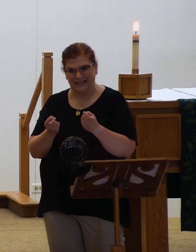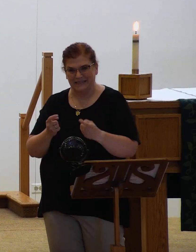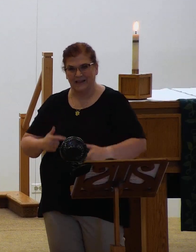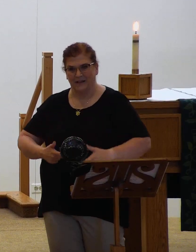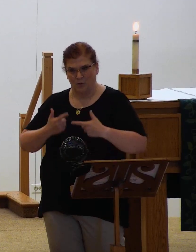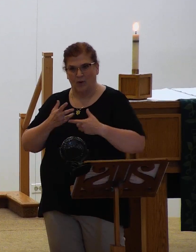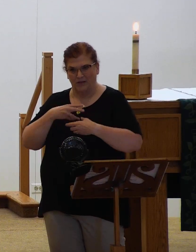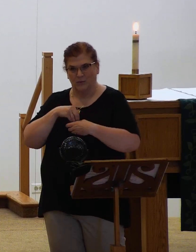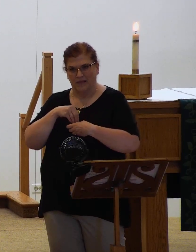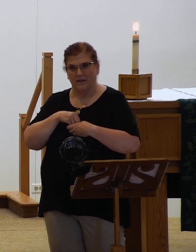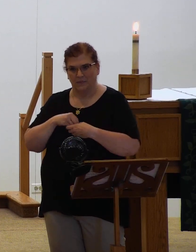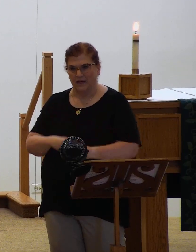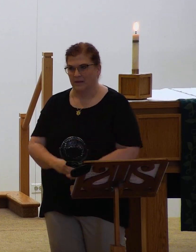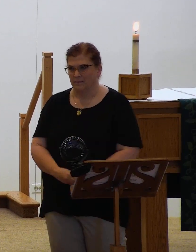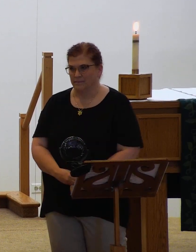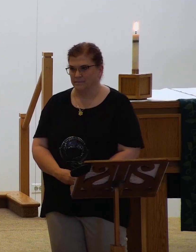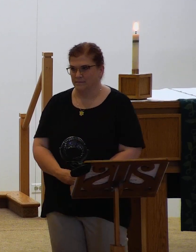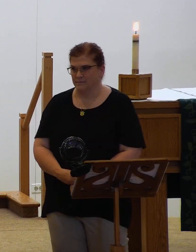dwells within me.